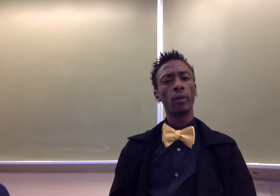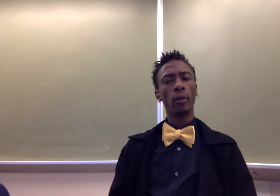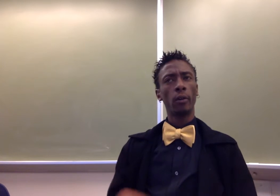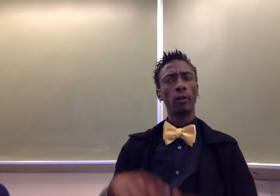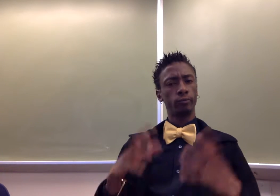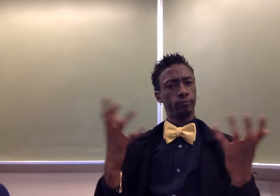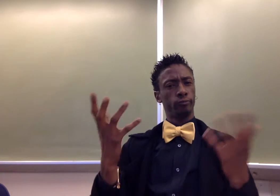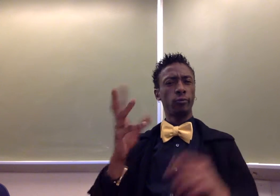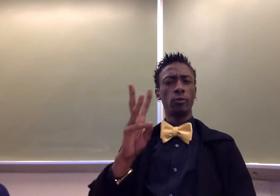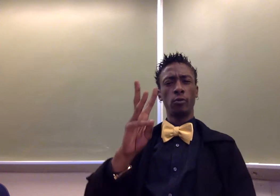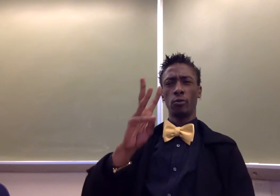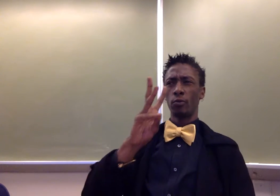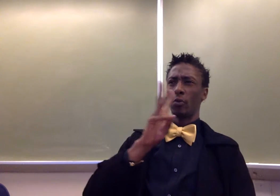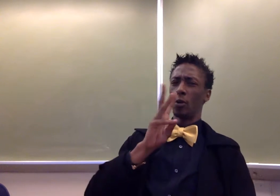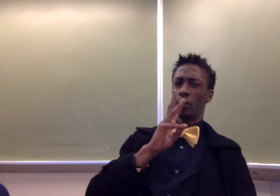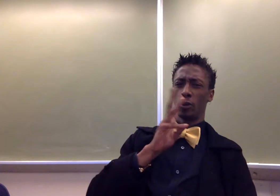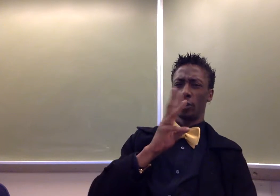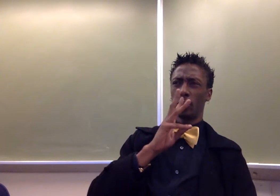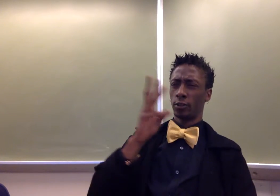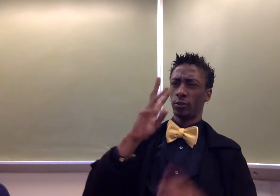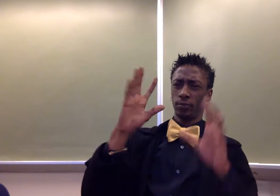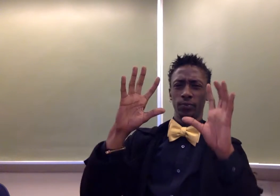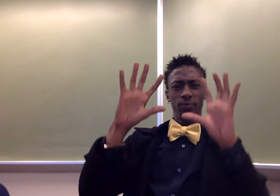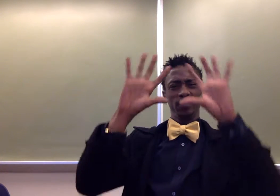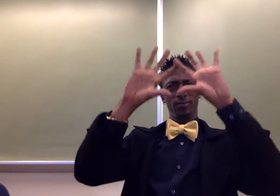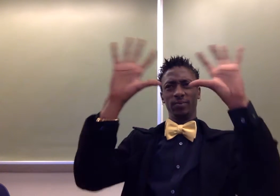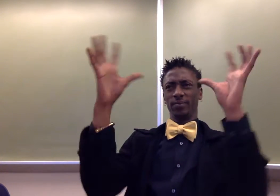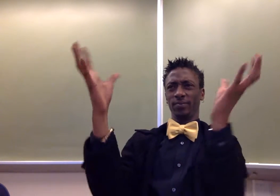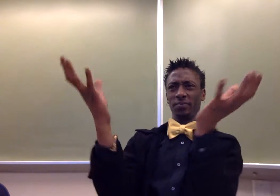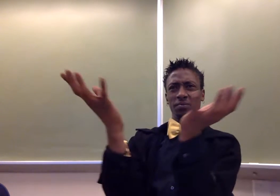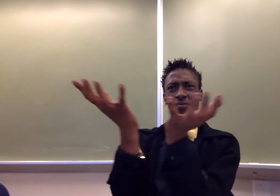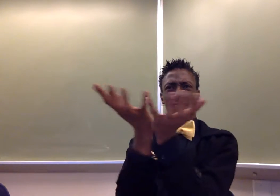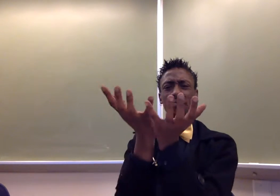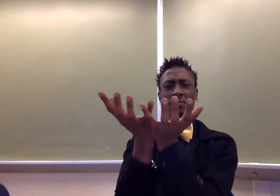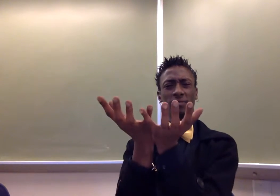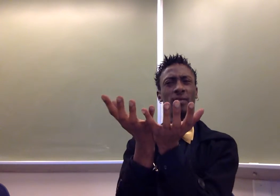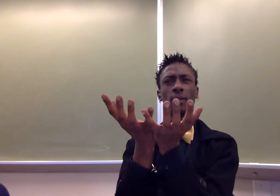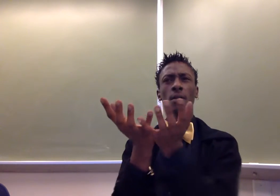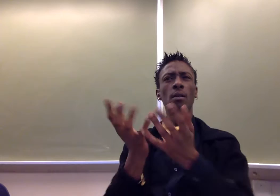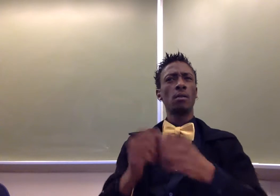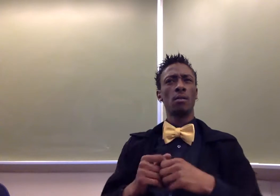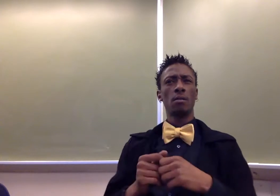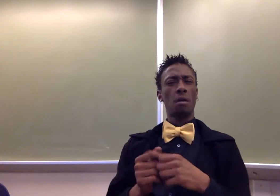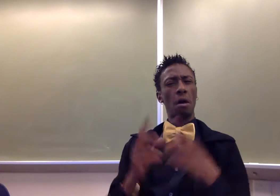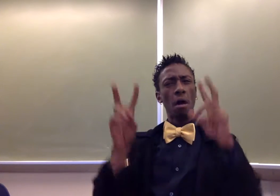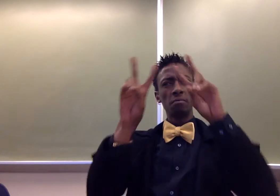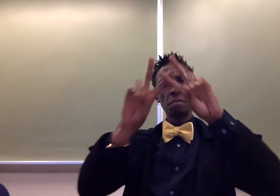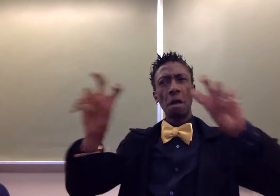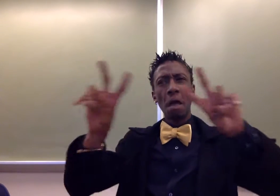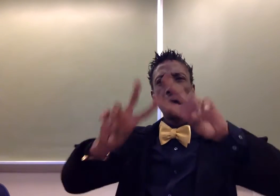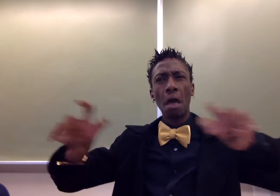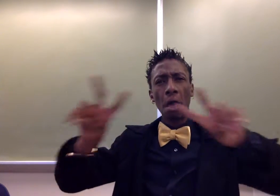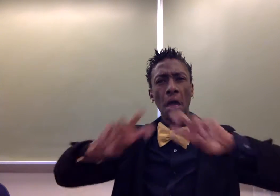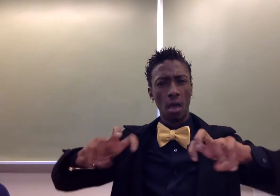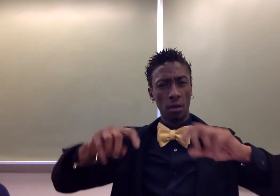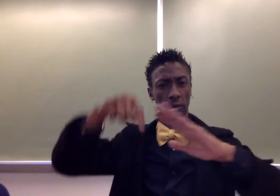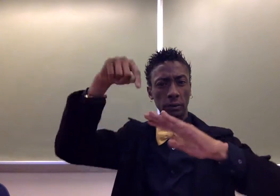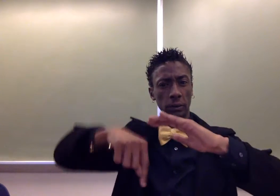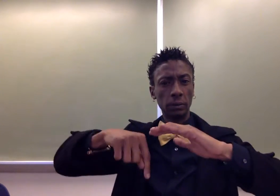I'm not sure you've ever reflected upon seriously is the fact that water is critical to every element of